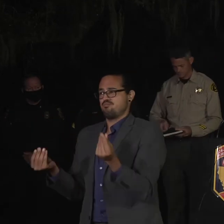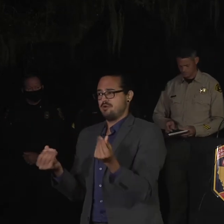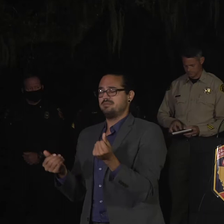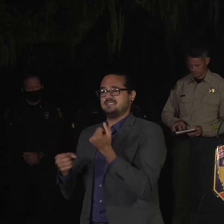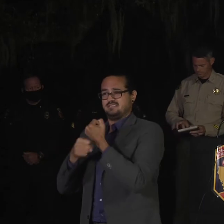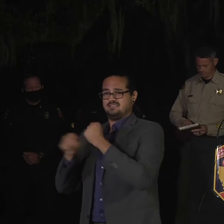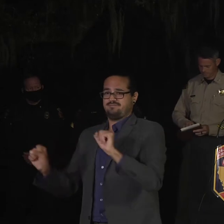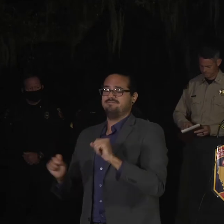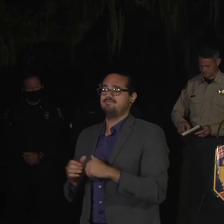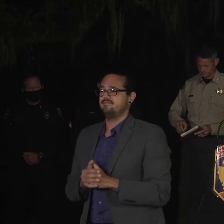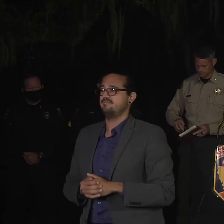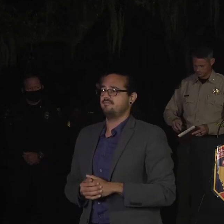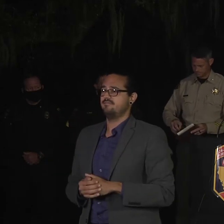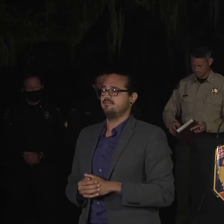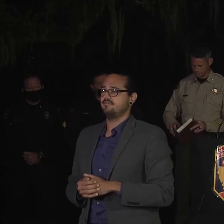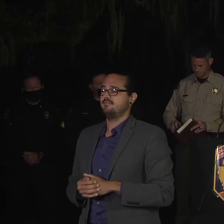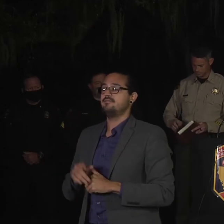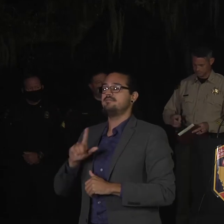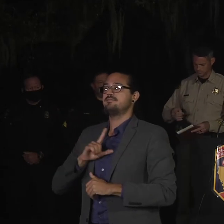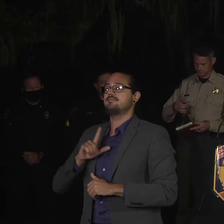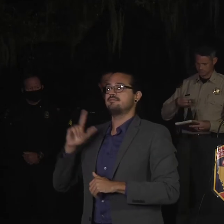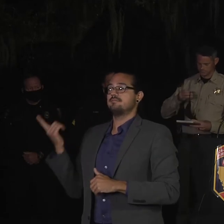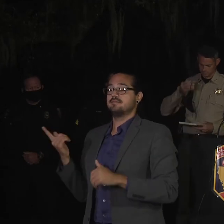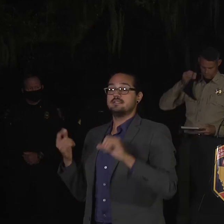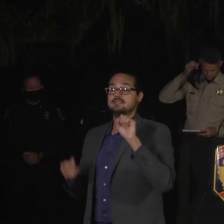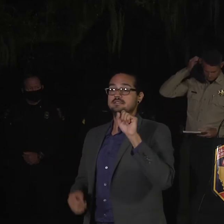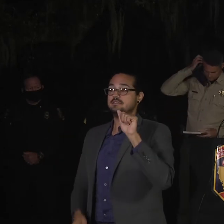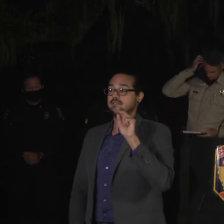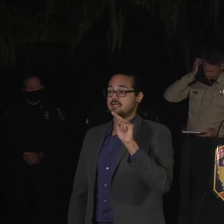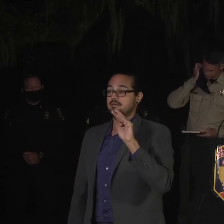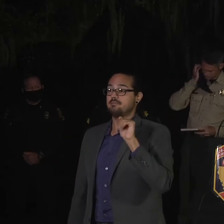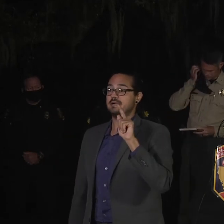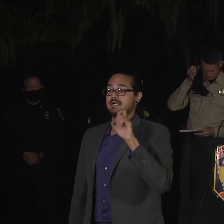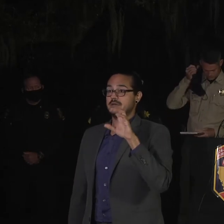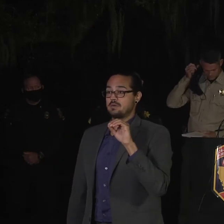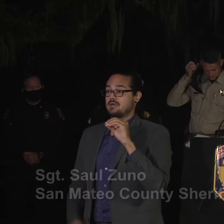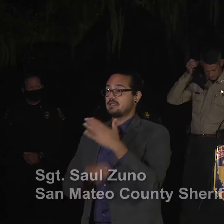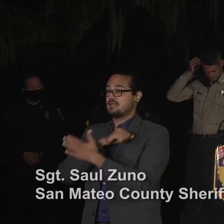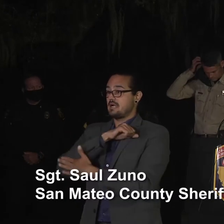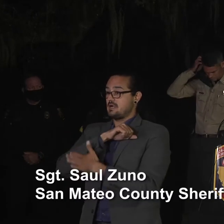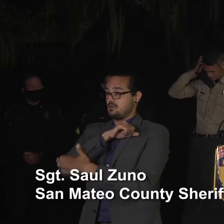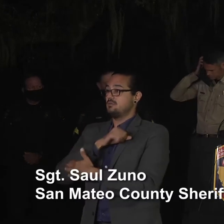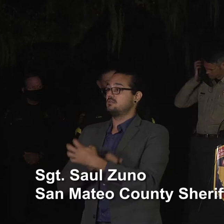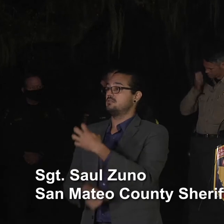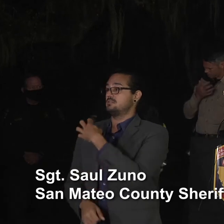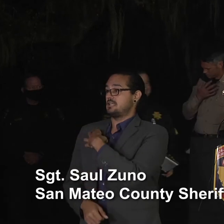Next up from the San Mateo County Sheriff's Office is Sergeant Saul Zuno.